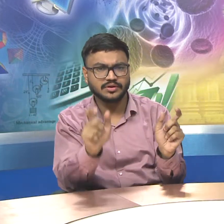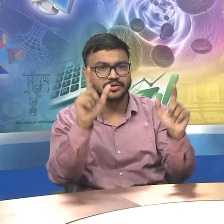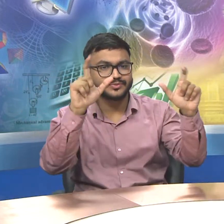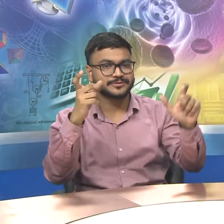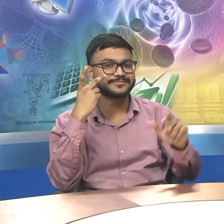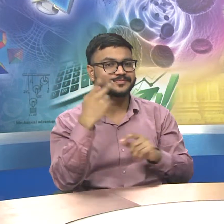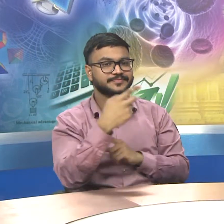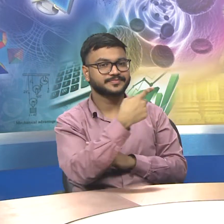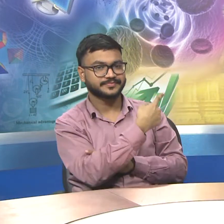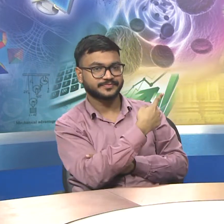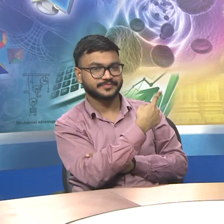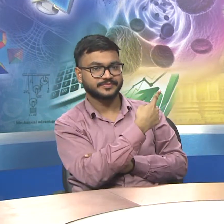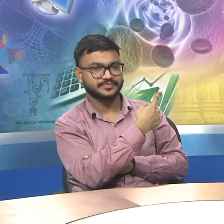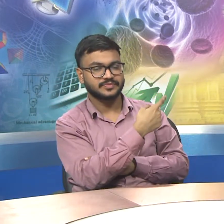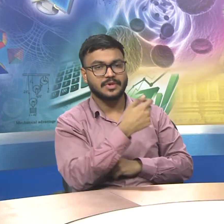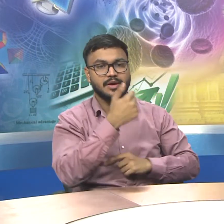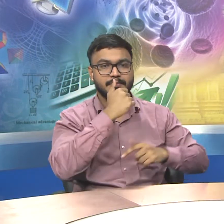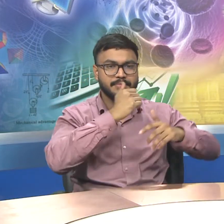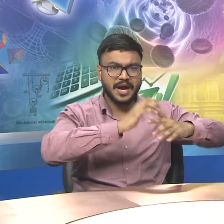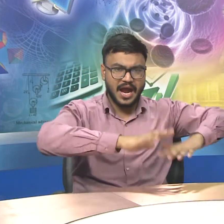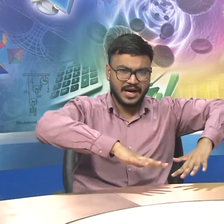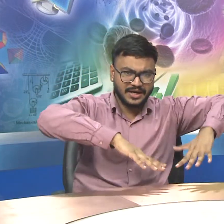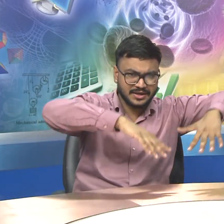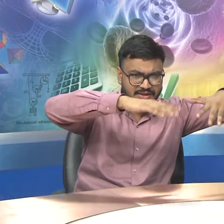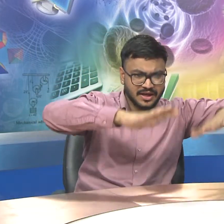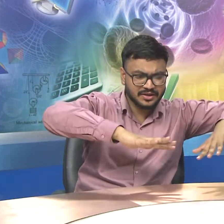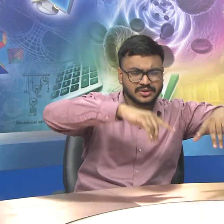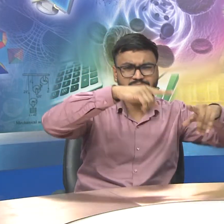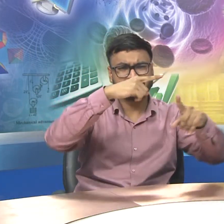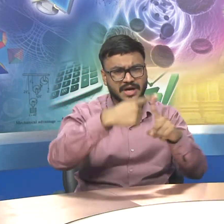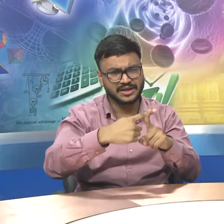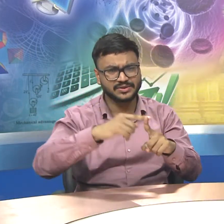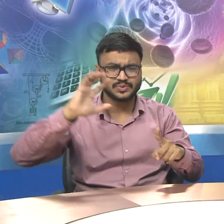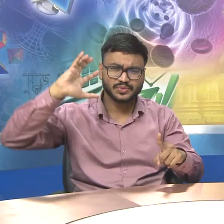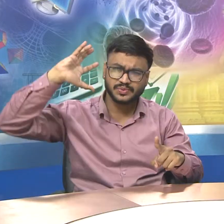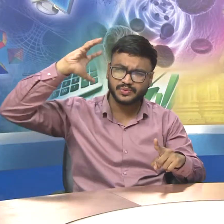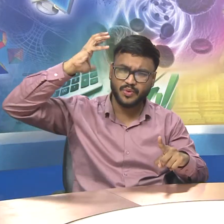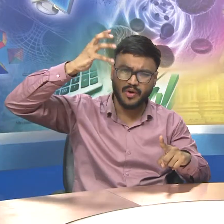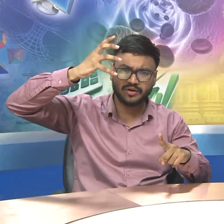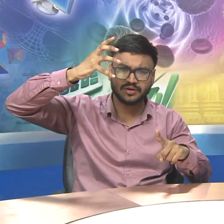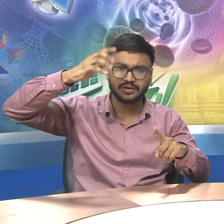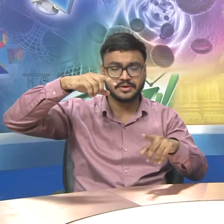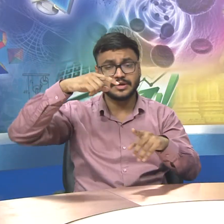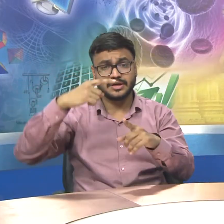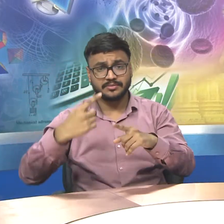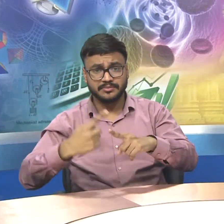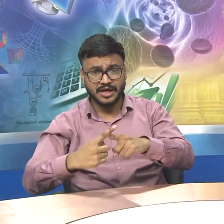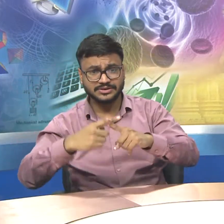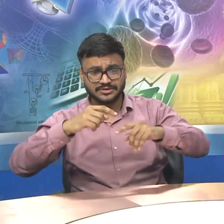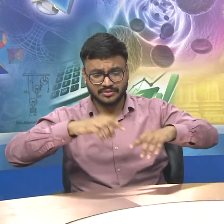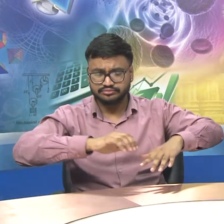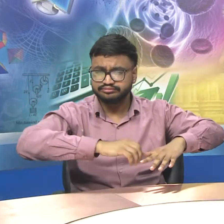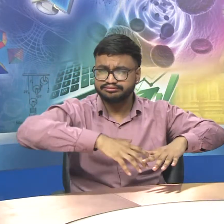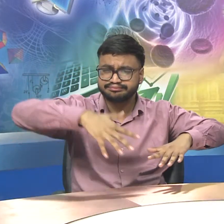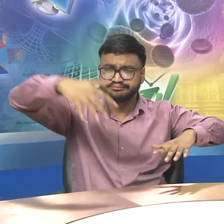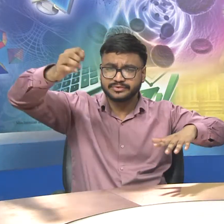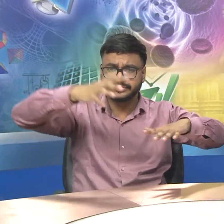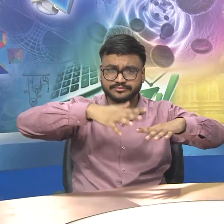3 different words. Water plus sun along with